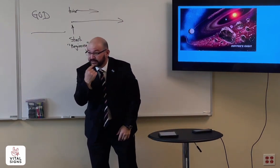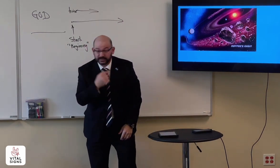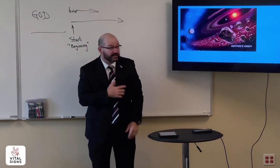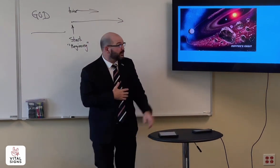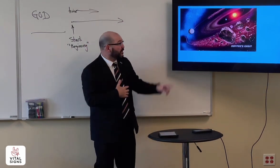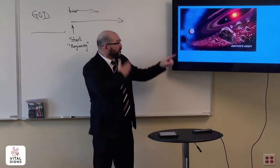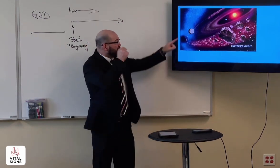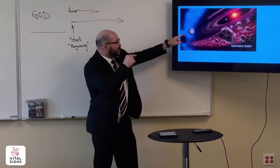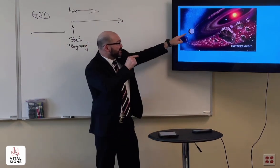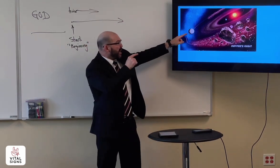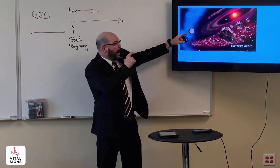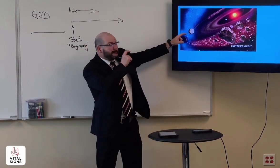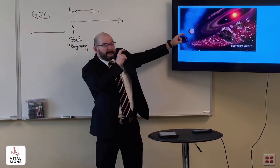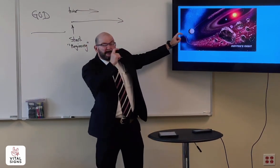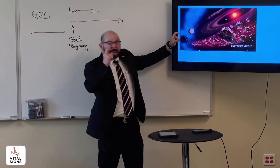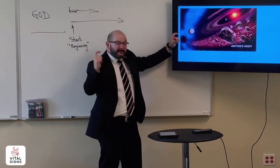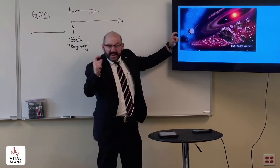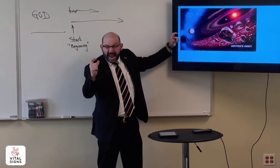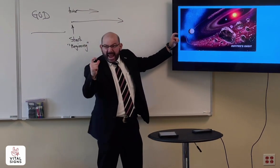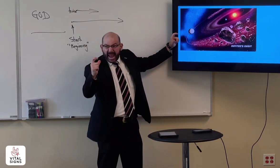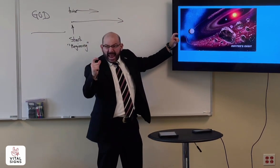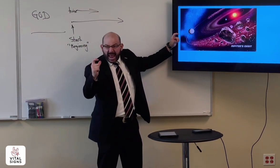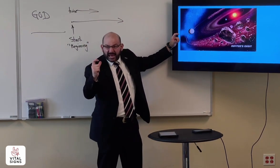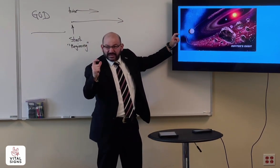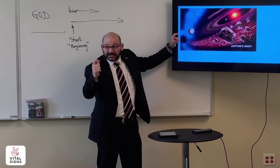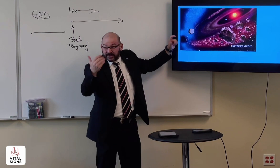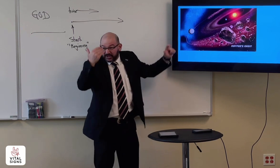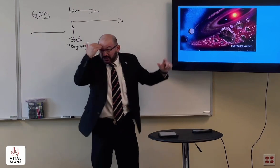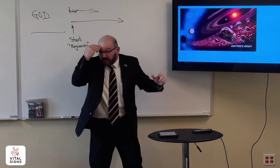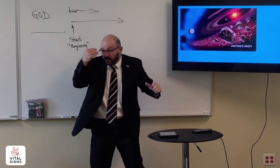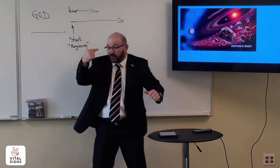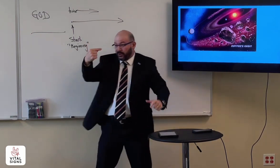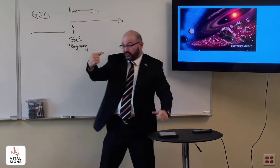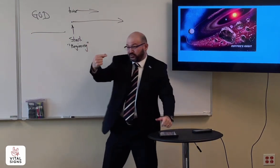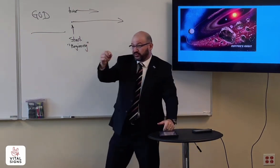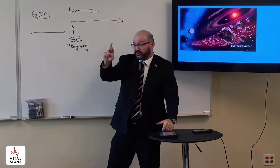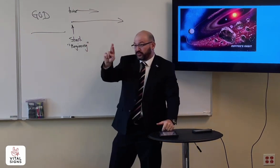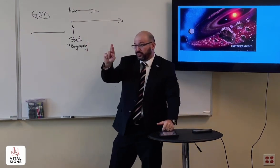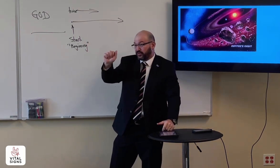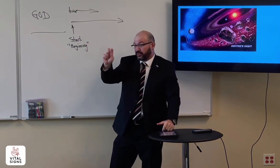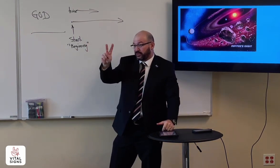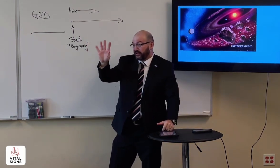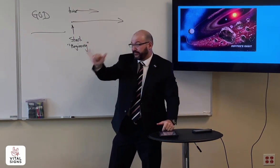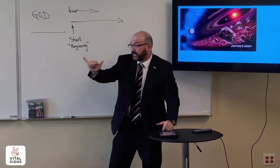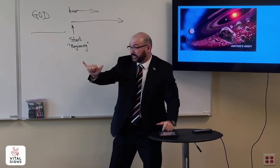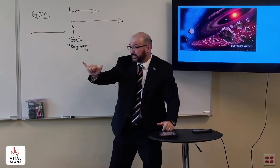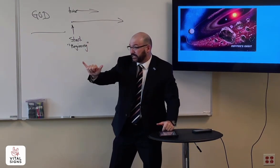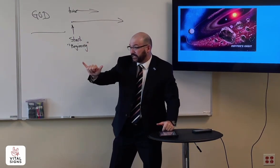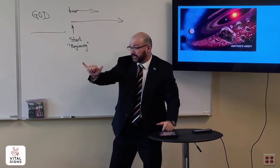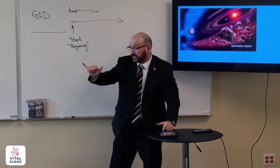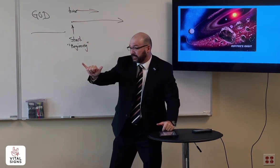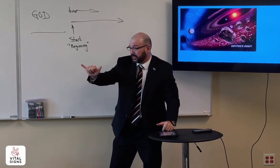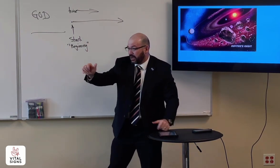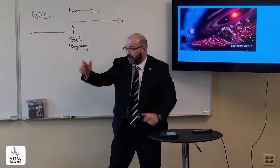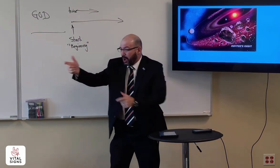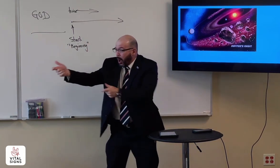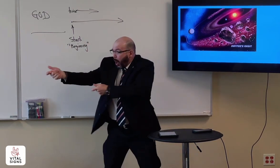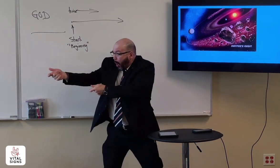Jupiter is so big, you know,